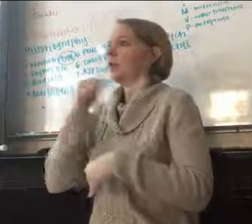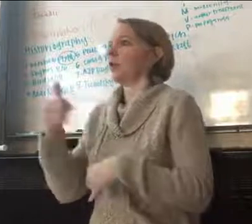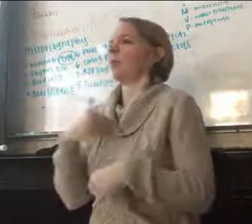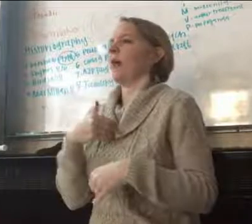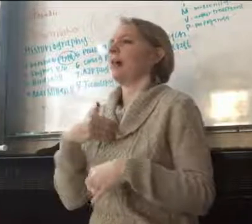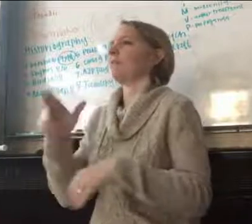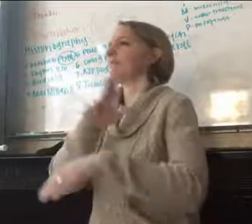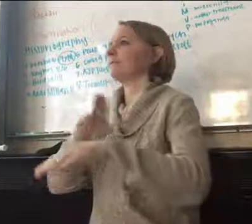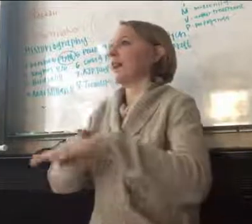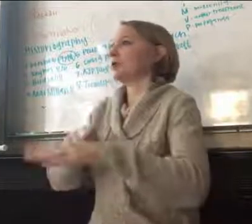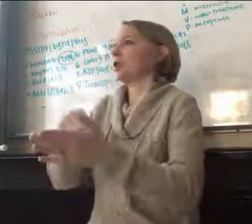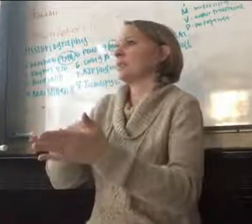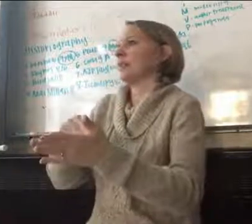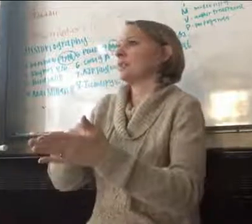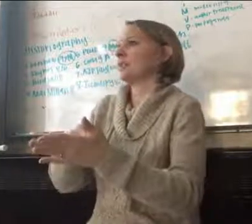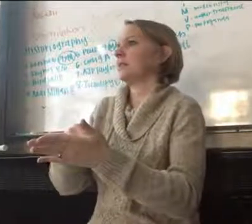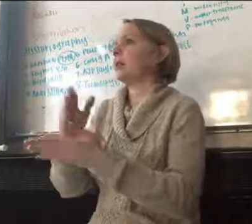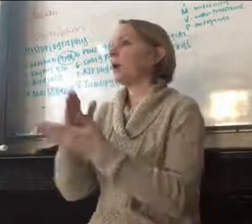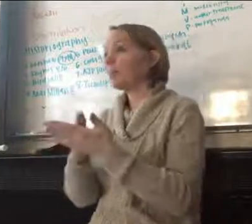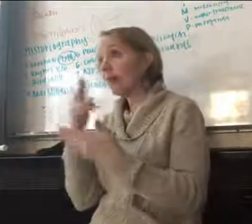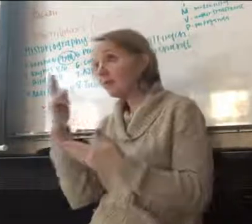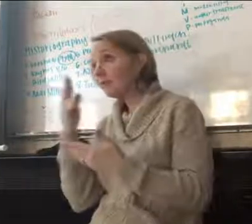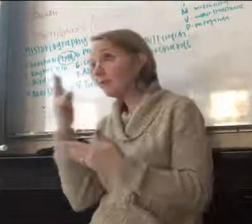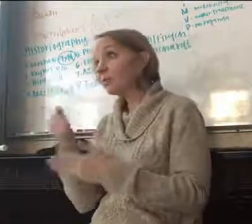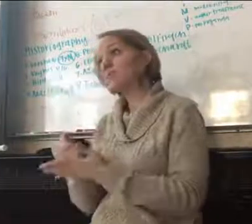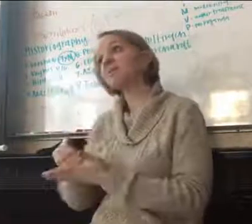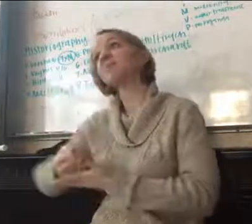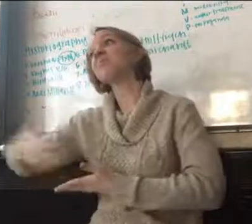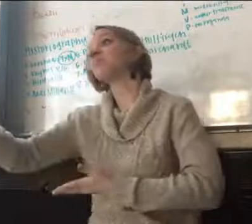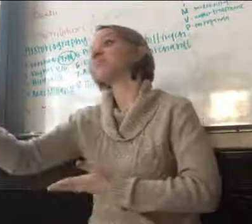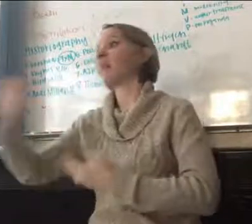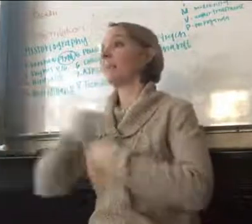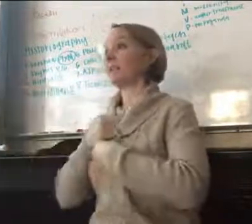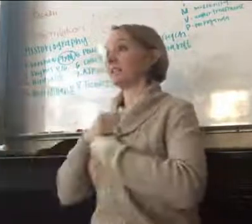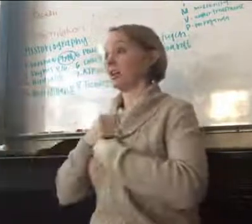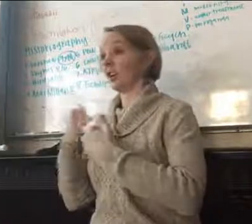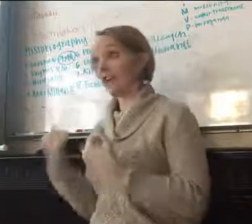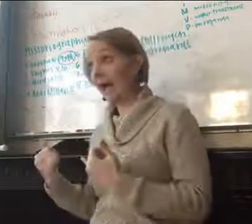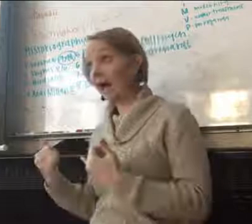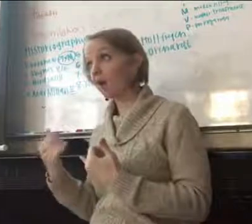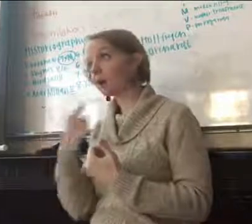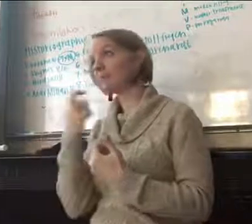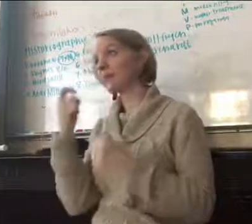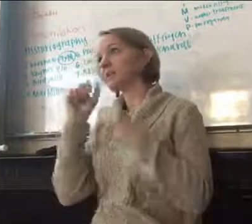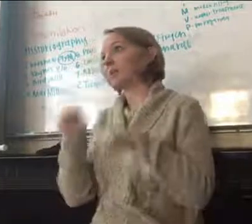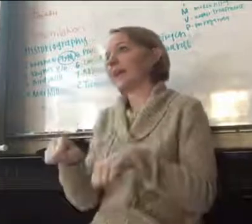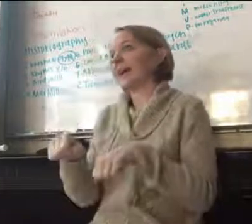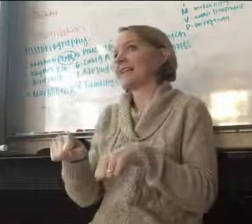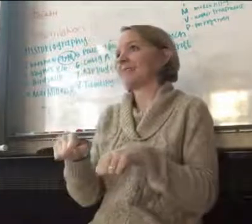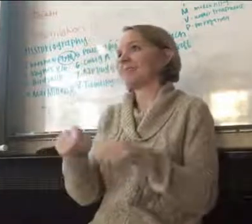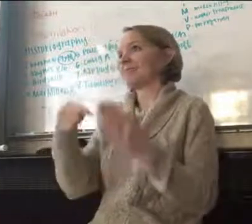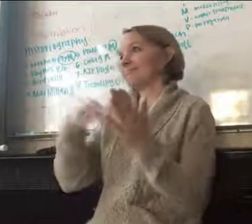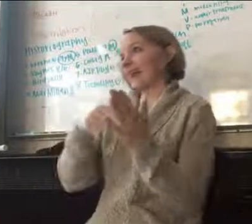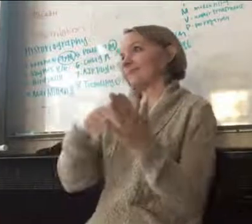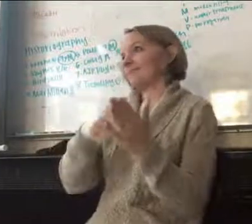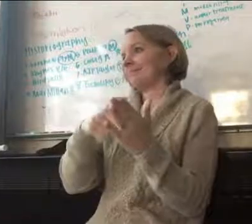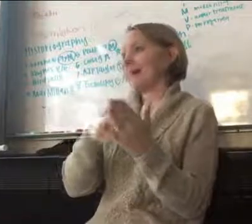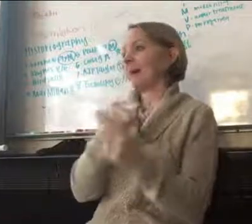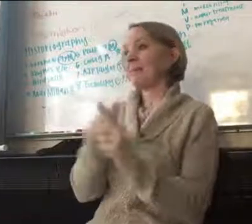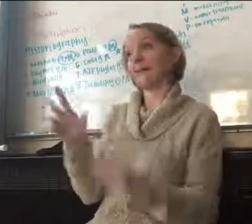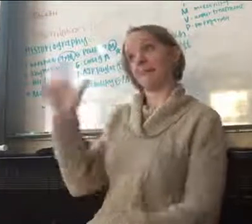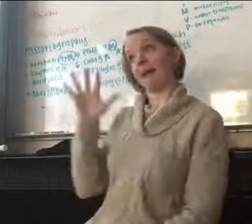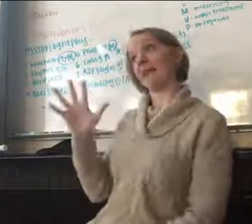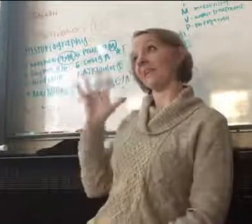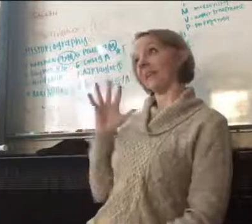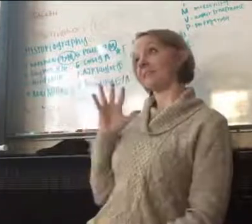mass national debt. Part of the reason why we're able to spend so much on the military nowadays is because we can go into national debt. Now, back then,